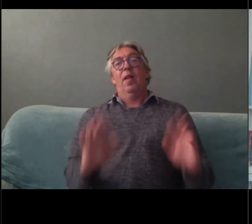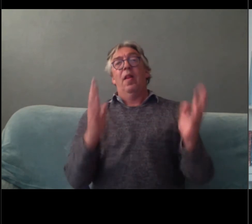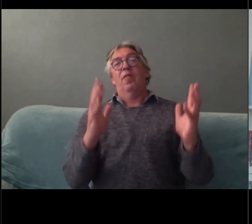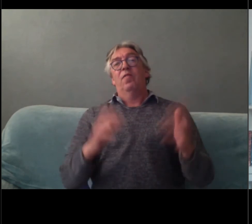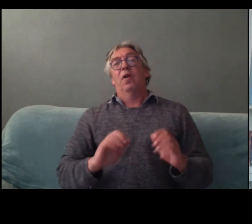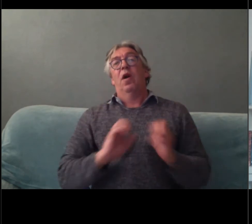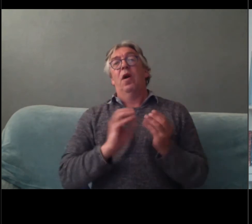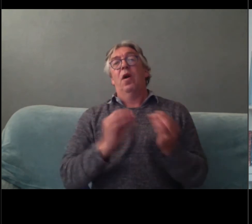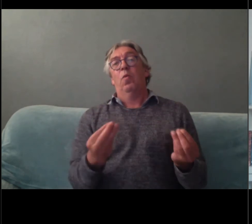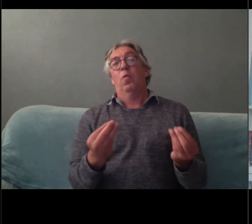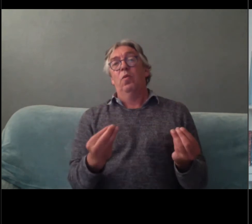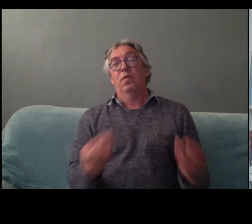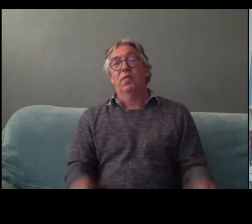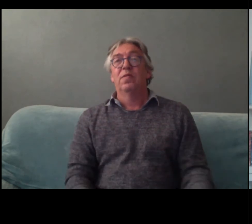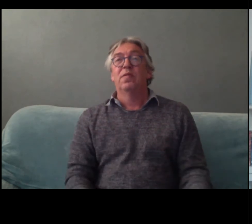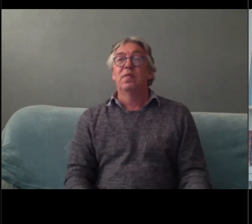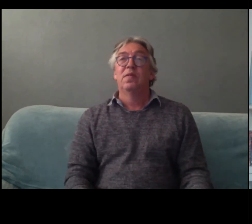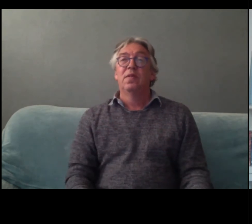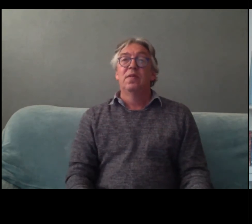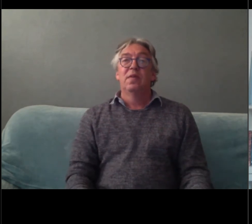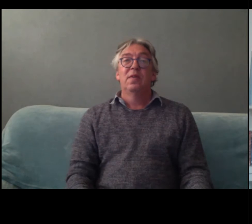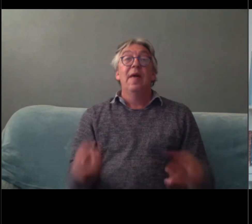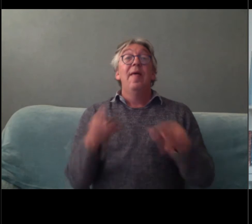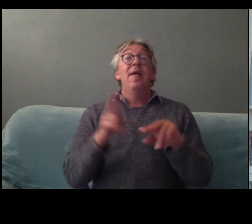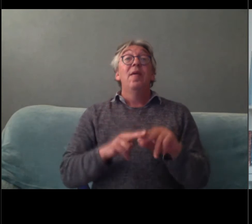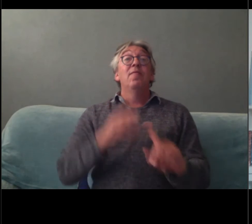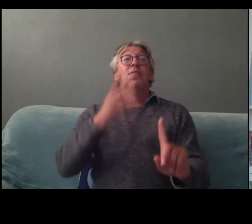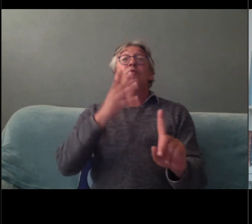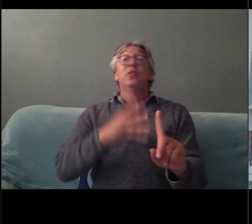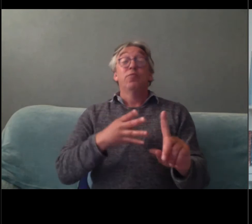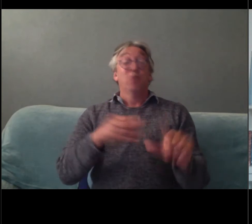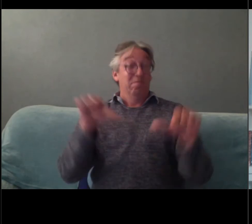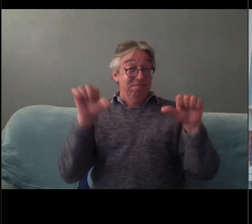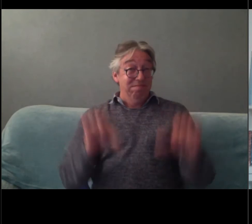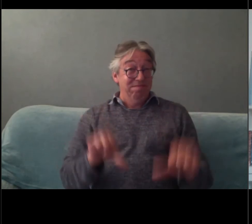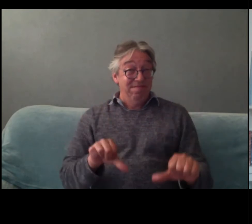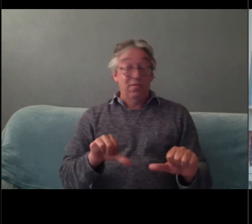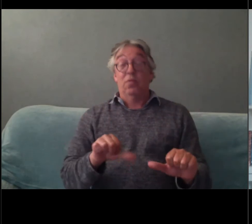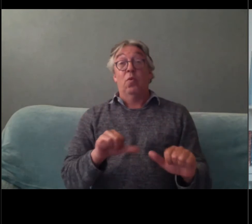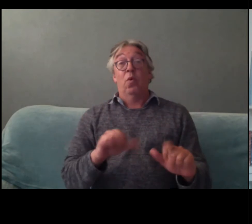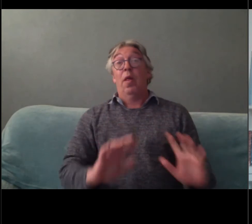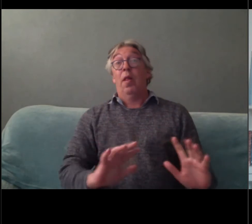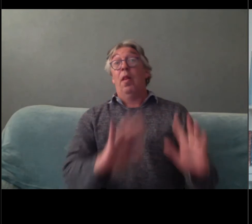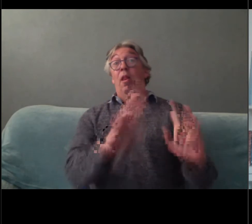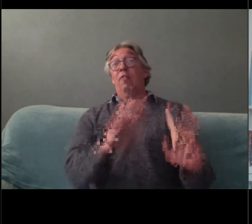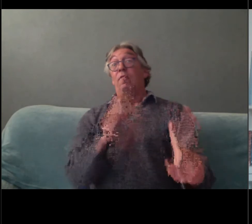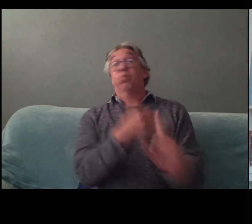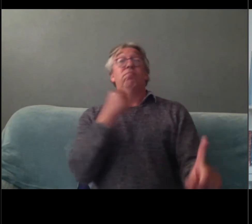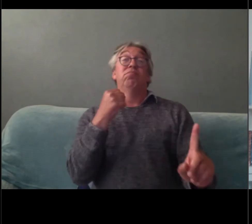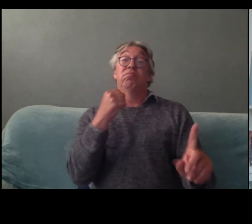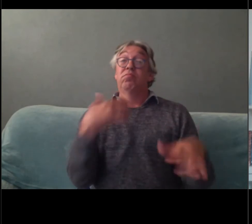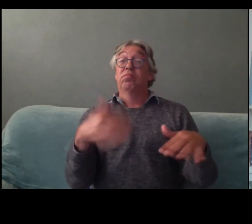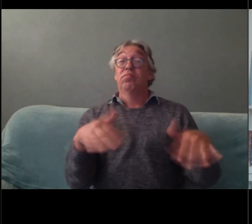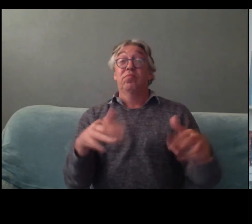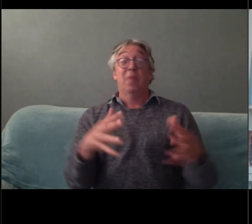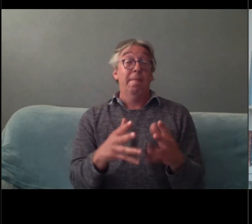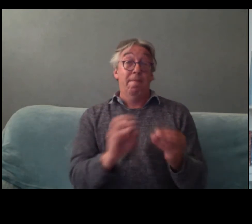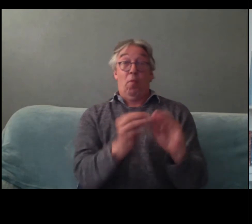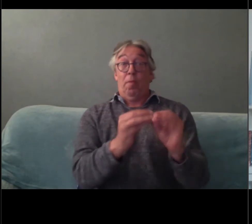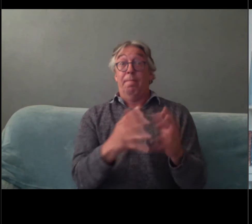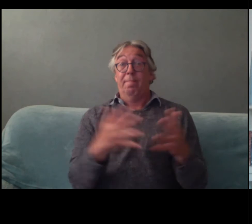is doing not in the best way, quite poorly one. So it's a big problem because